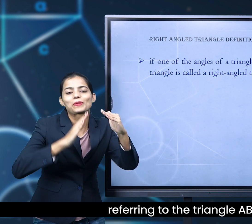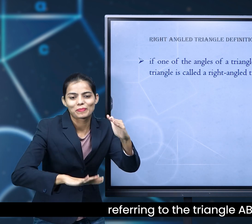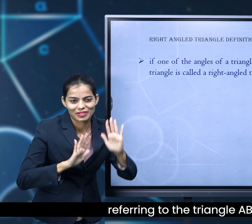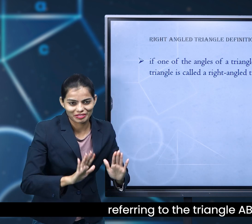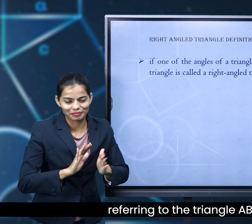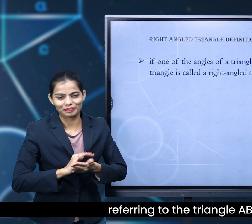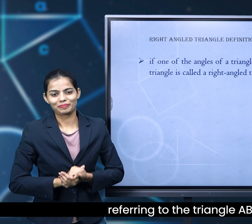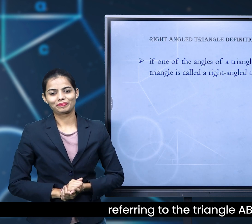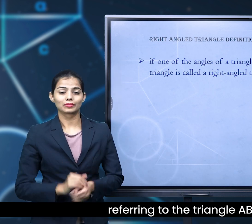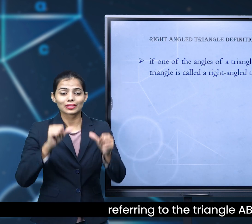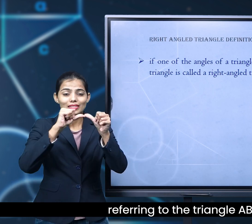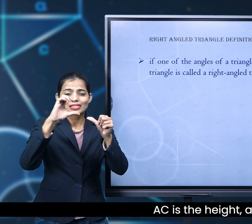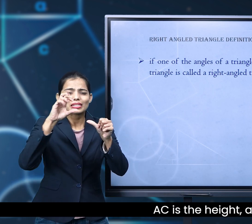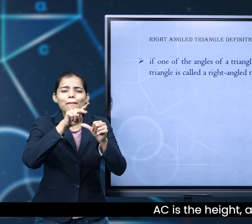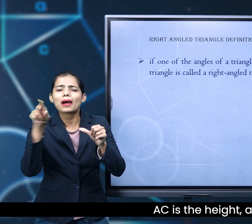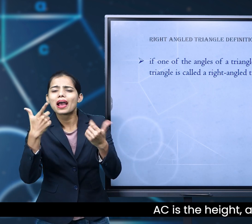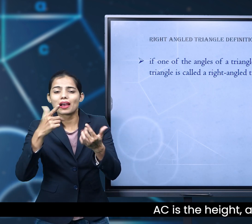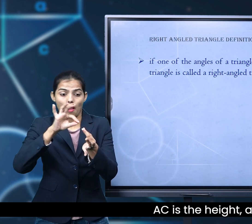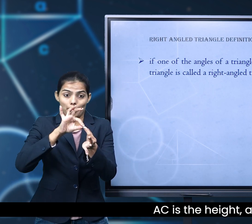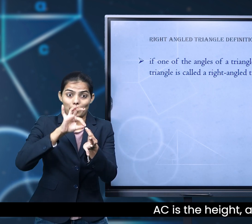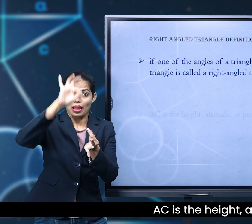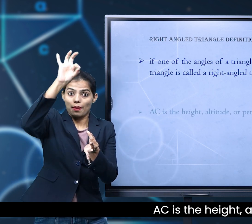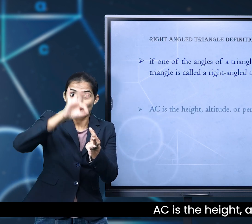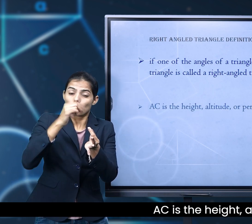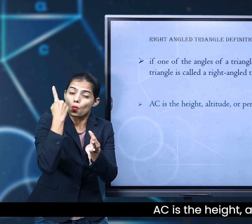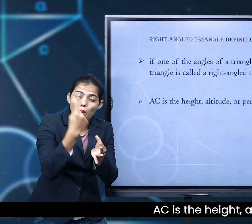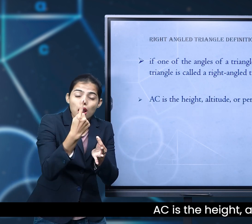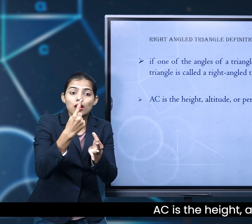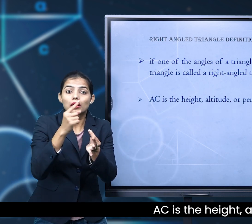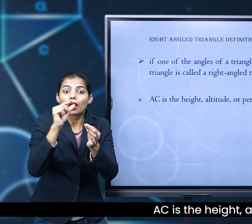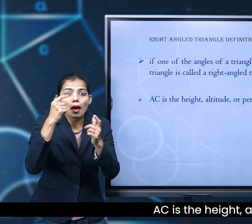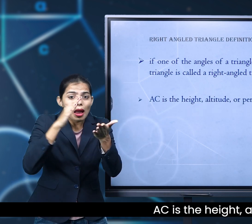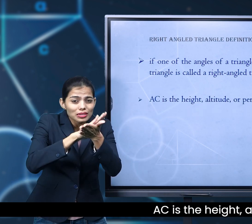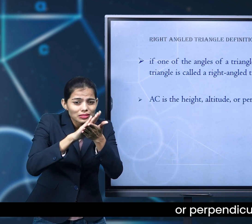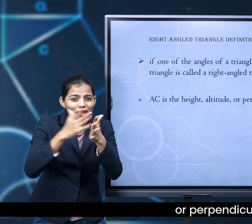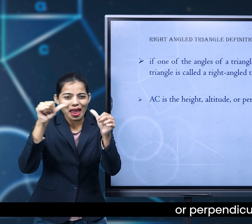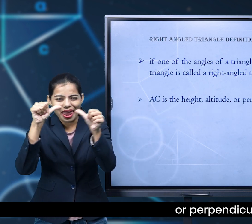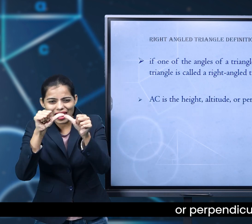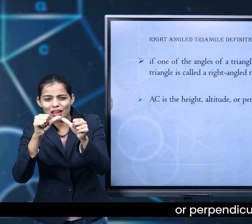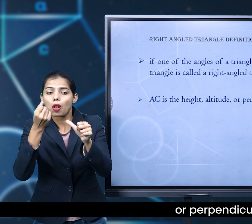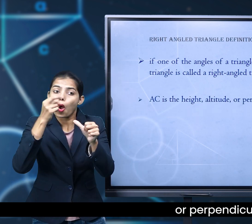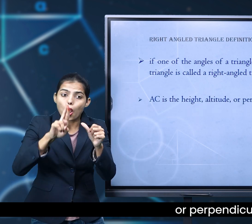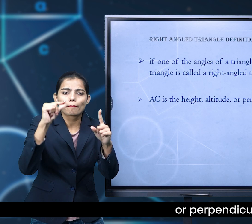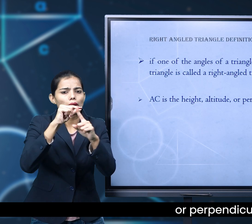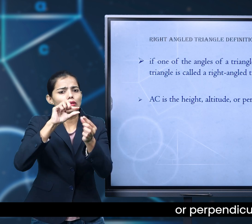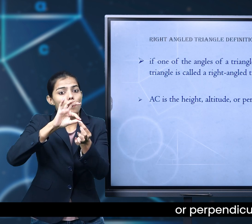given above. AC is the height, altitude or perpendicular.